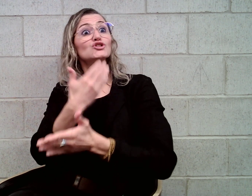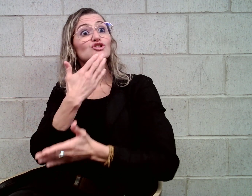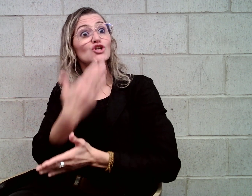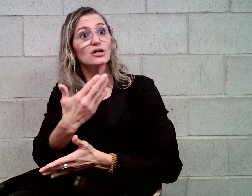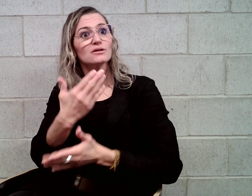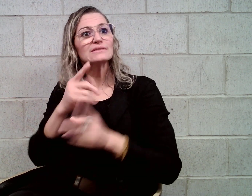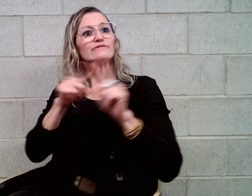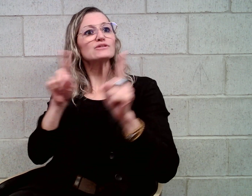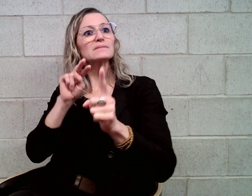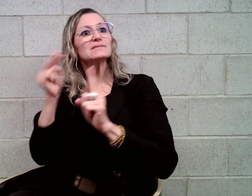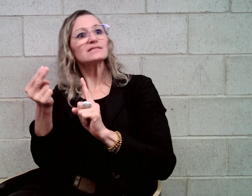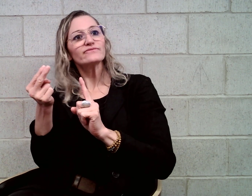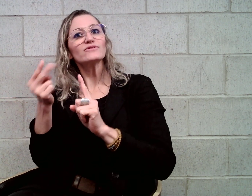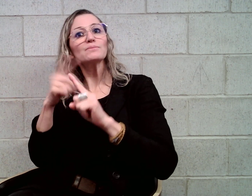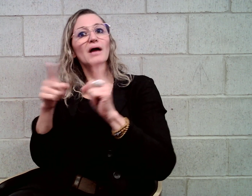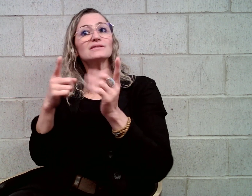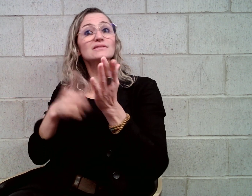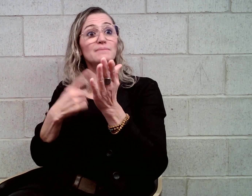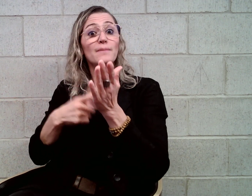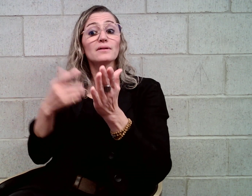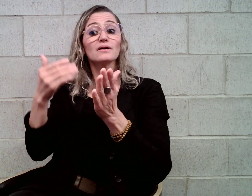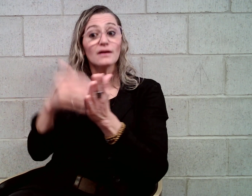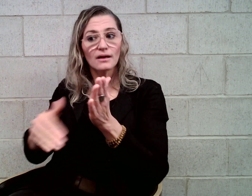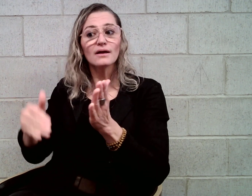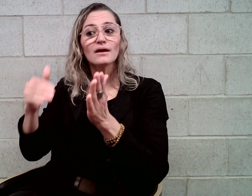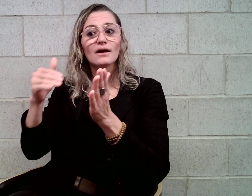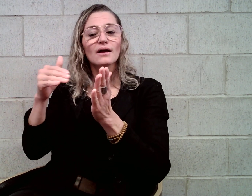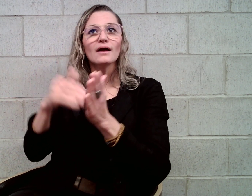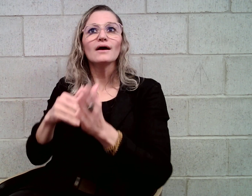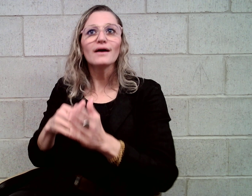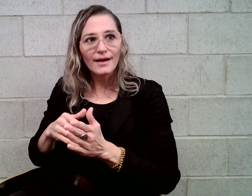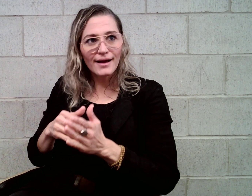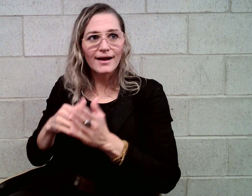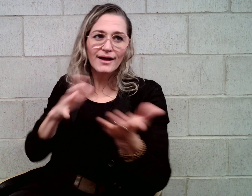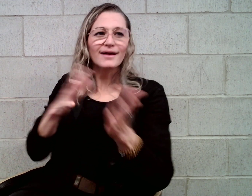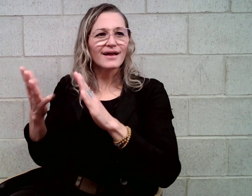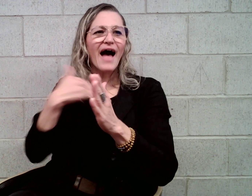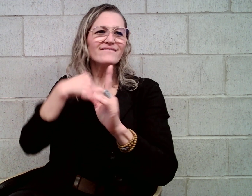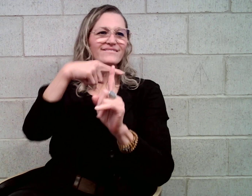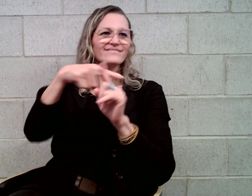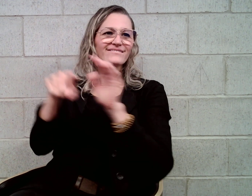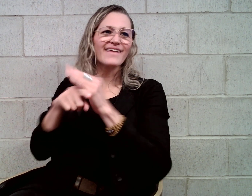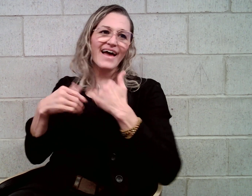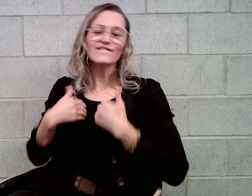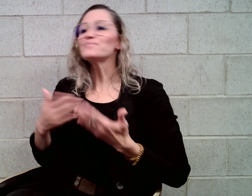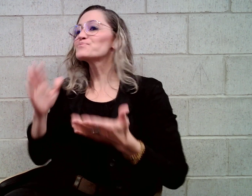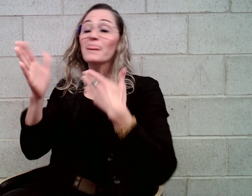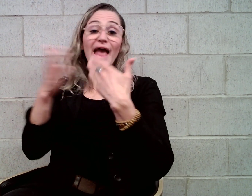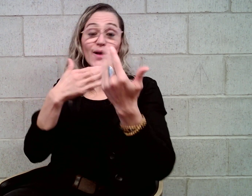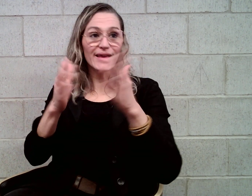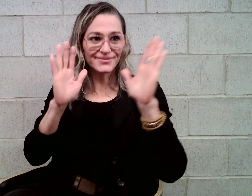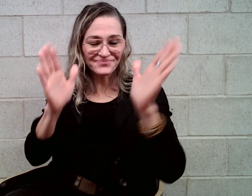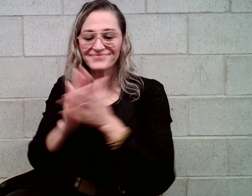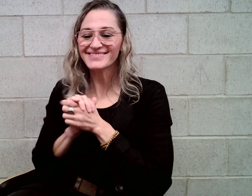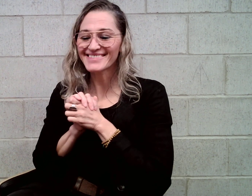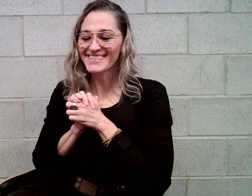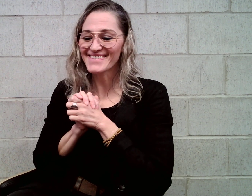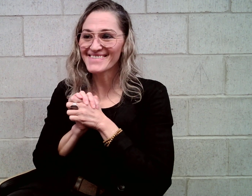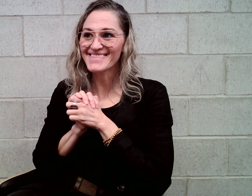build something, and it's good because you get fresh perspectives, but also sometimes, it's good to have the new